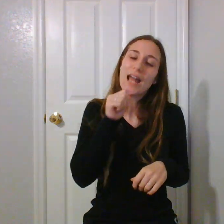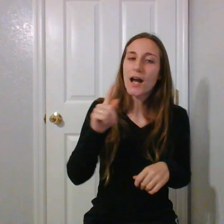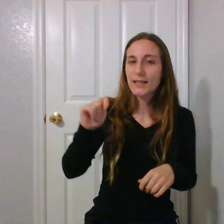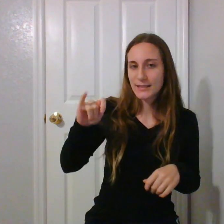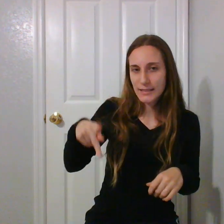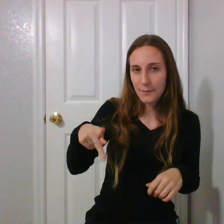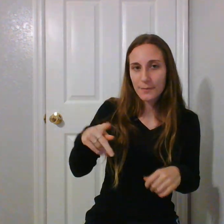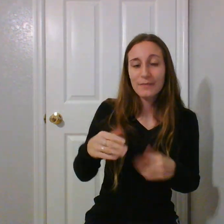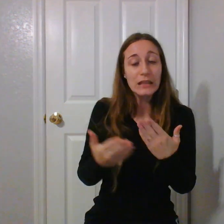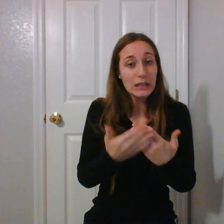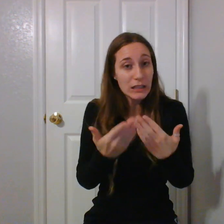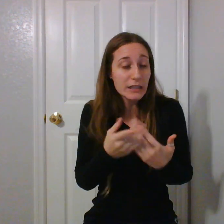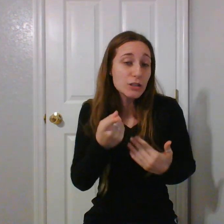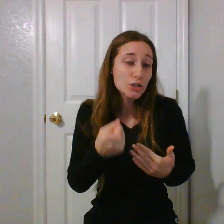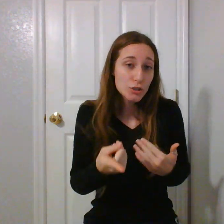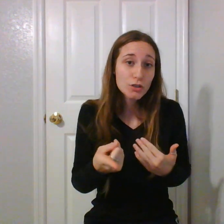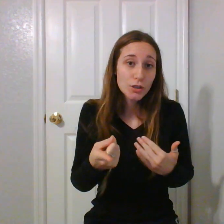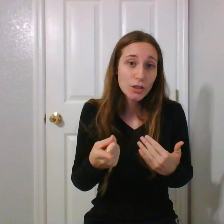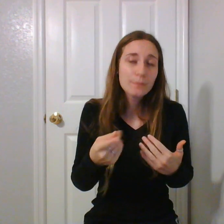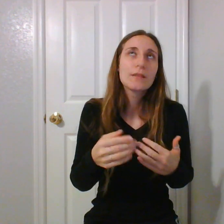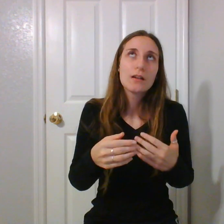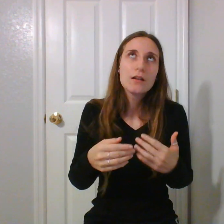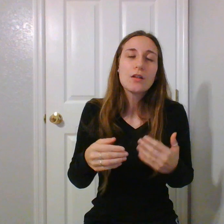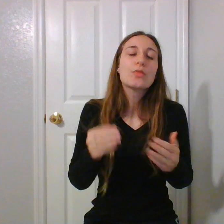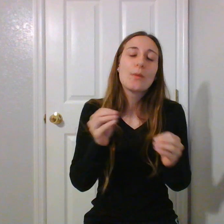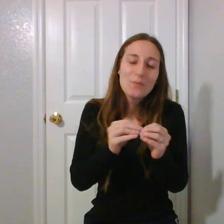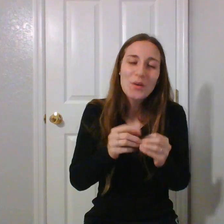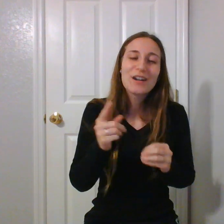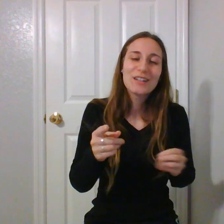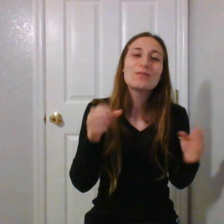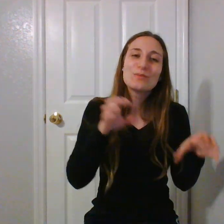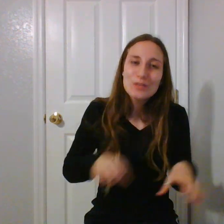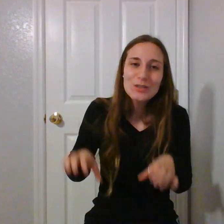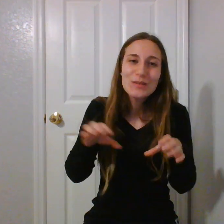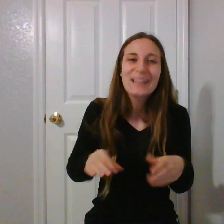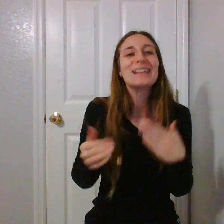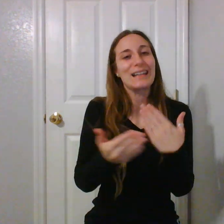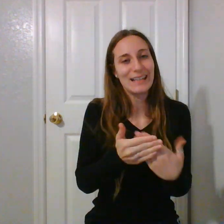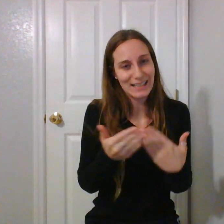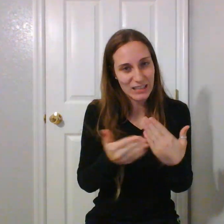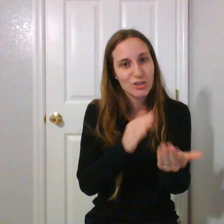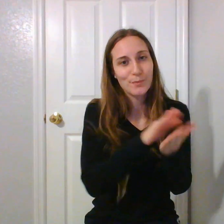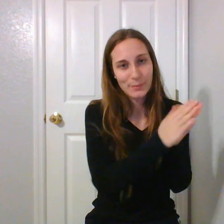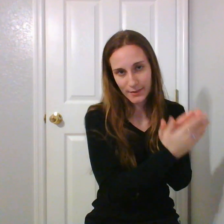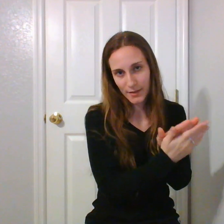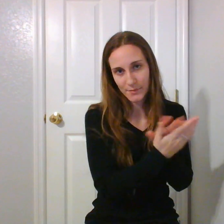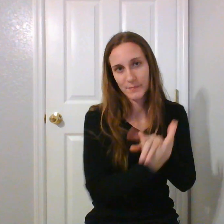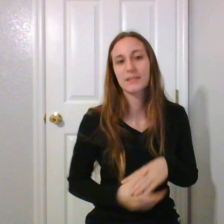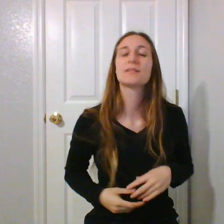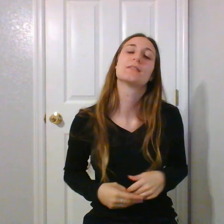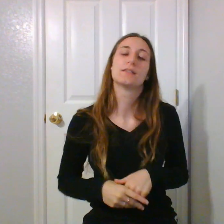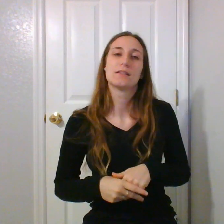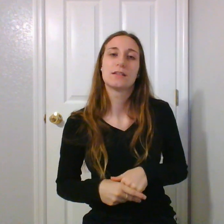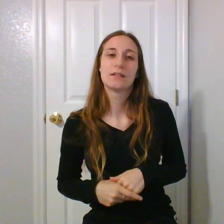it's like practice makes perfect the more that you wake up earlier and the more you accomplish the more you put it into your